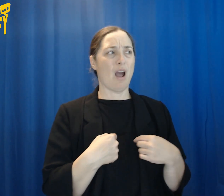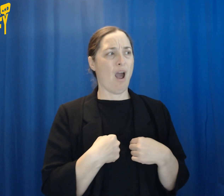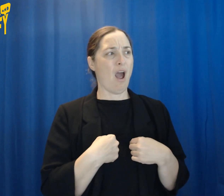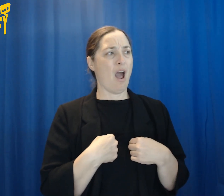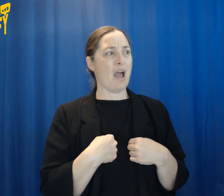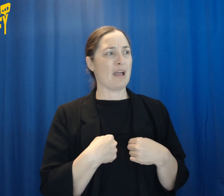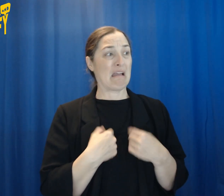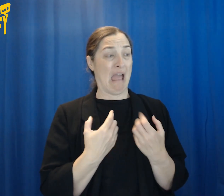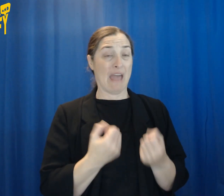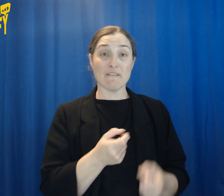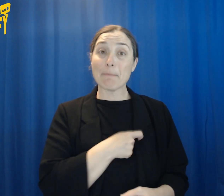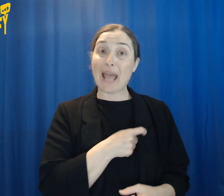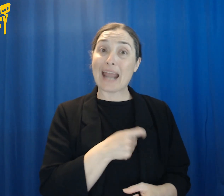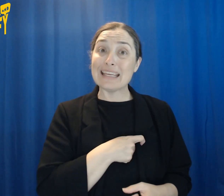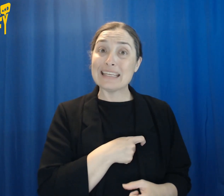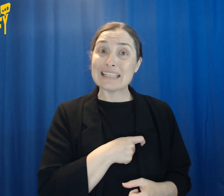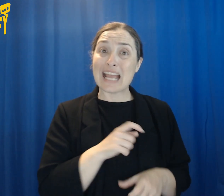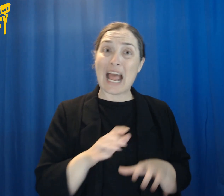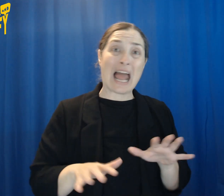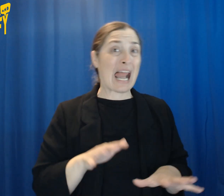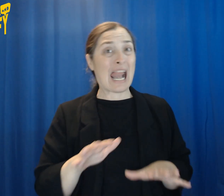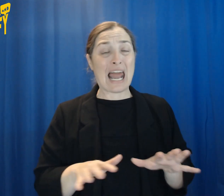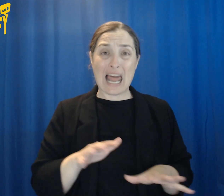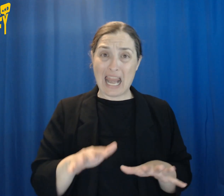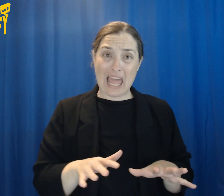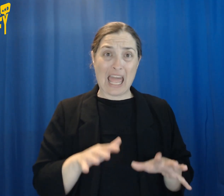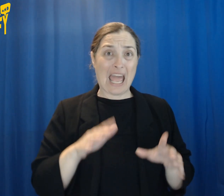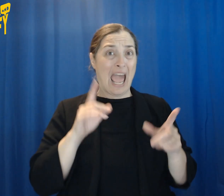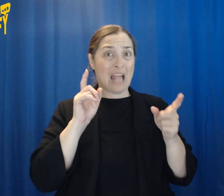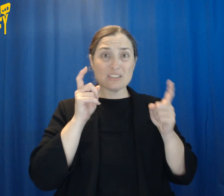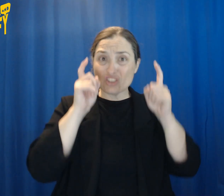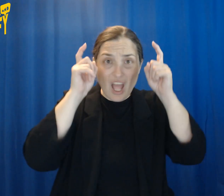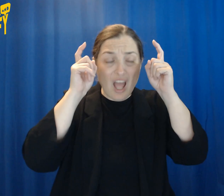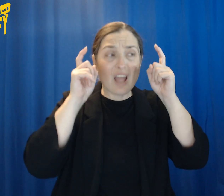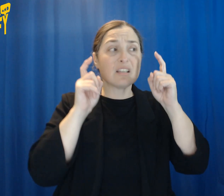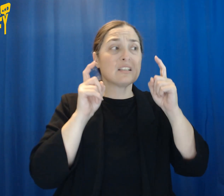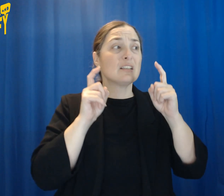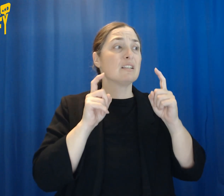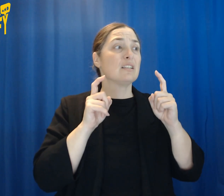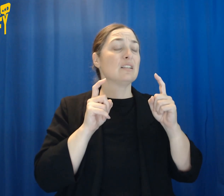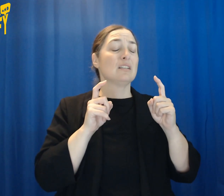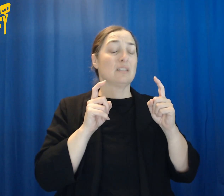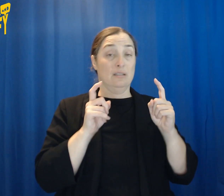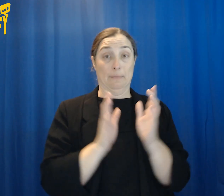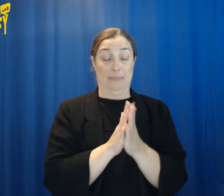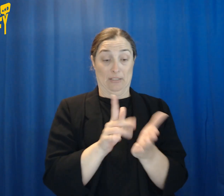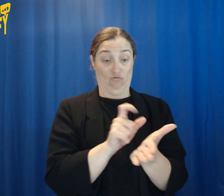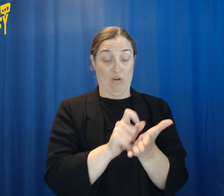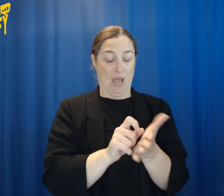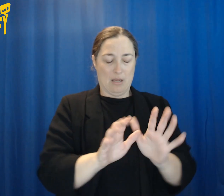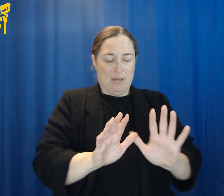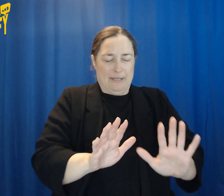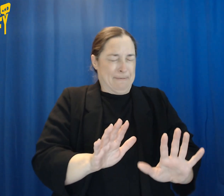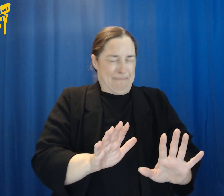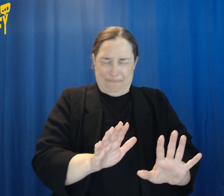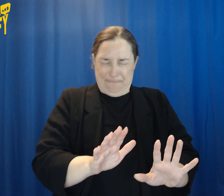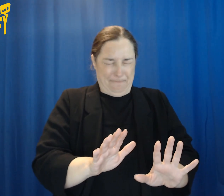panic attacks and anxiety attacks. So I would have to walk away from my desk because I would get heart